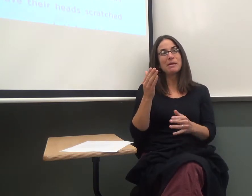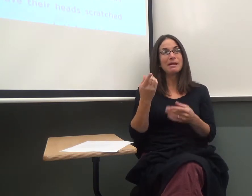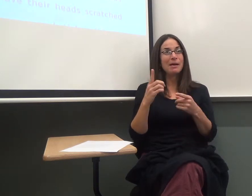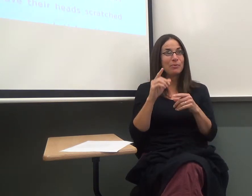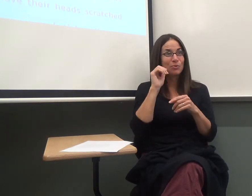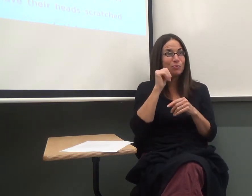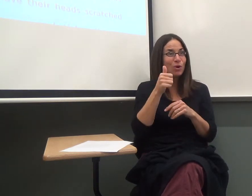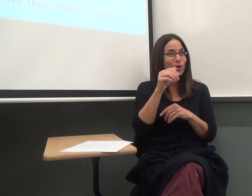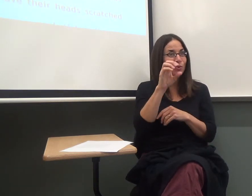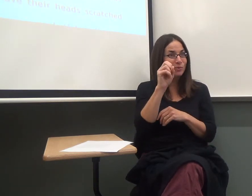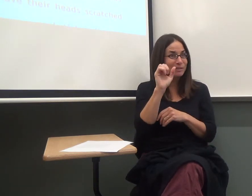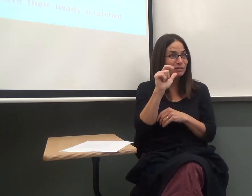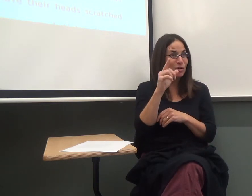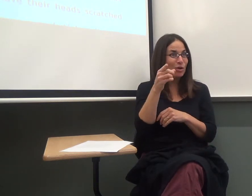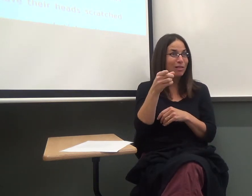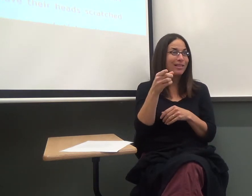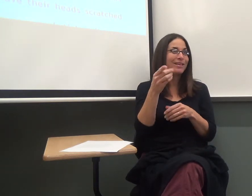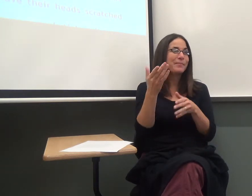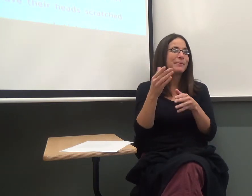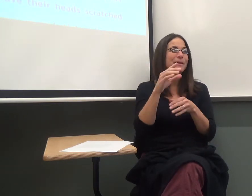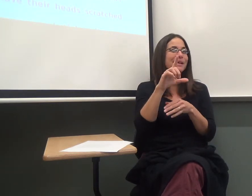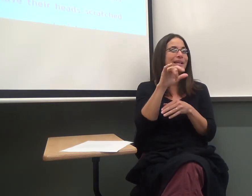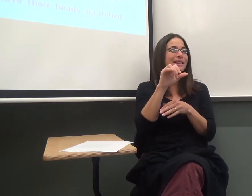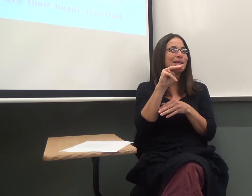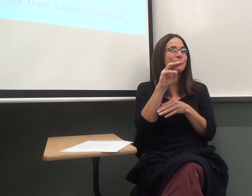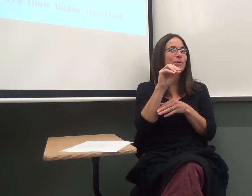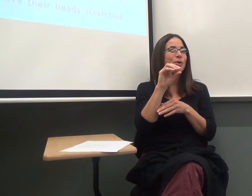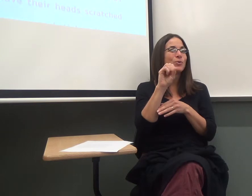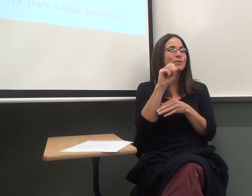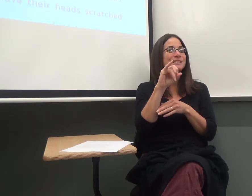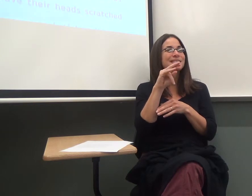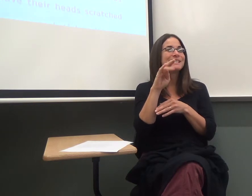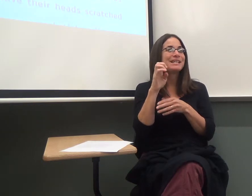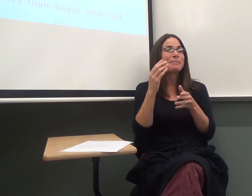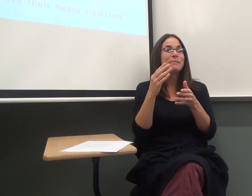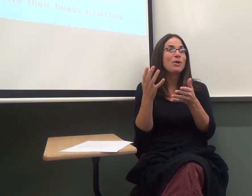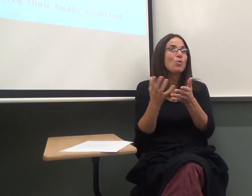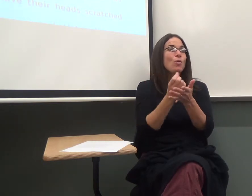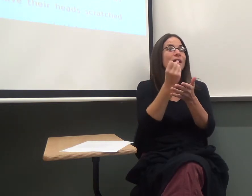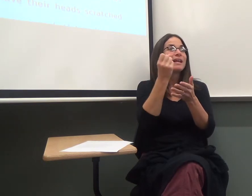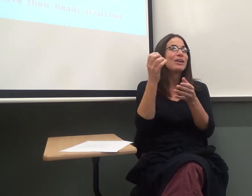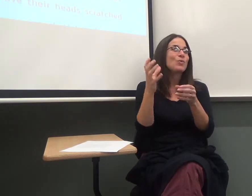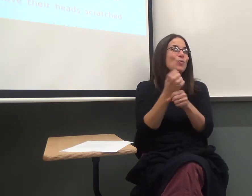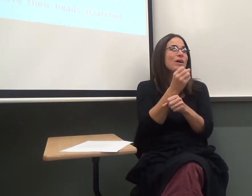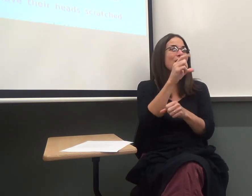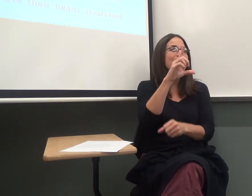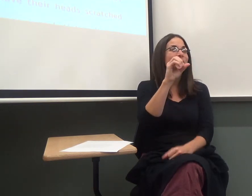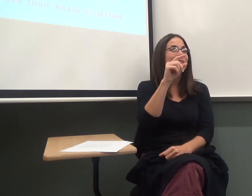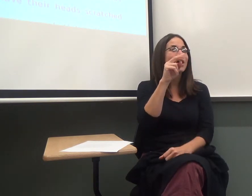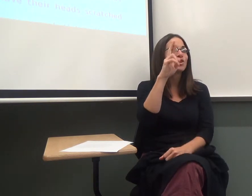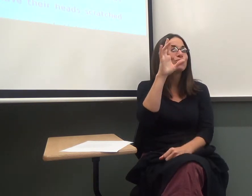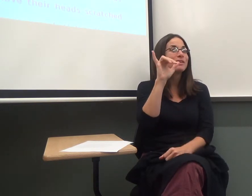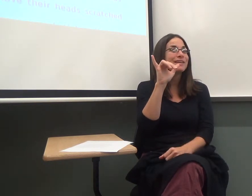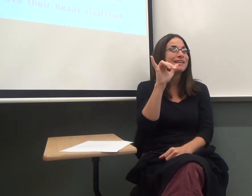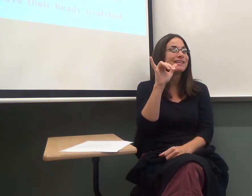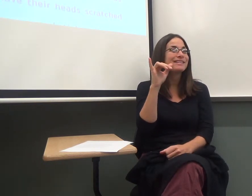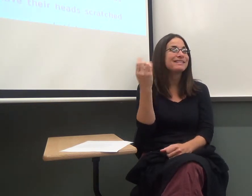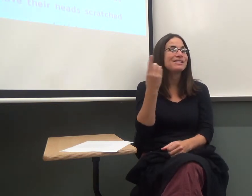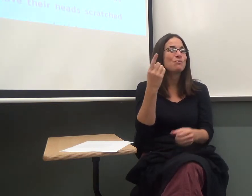know. Okay, these things, they're just like you win the lotto and the next thing you know, you buy a really long Cadillac and you have somebody drive for you.